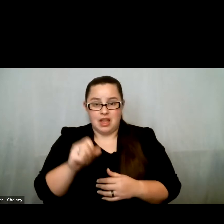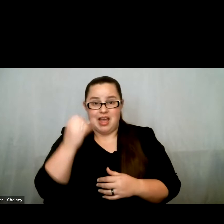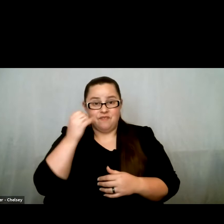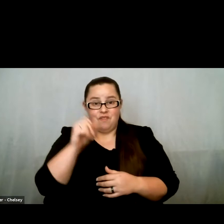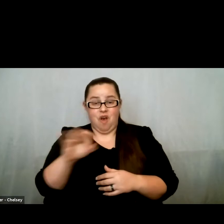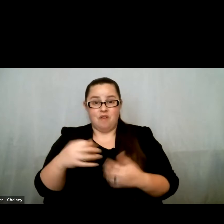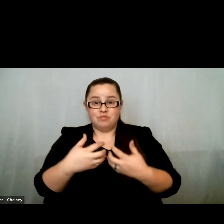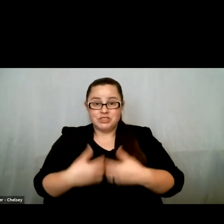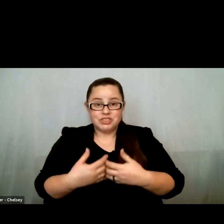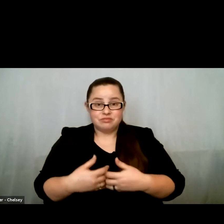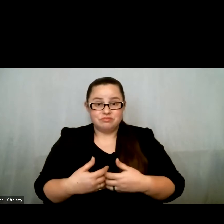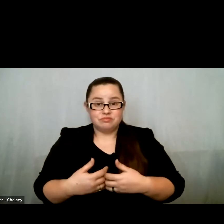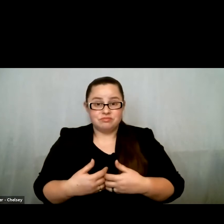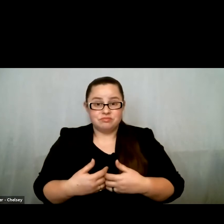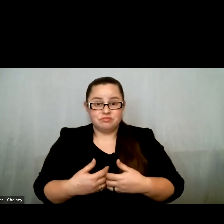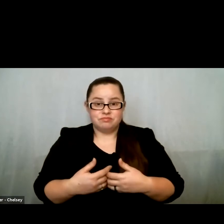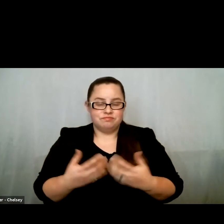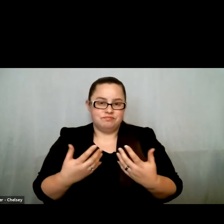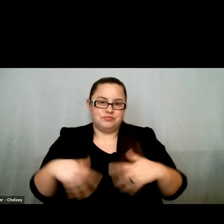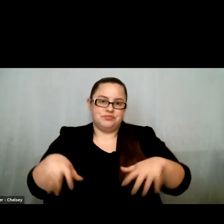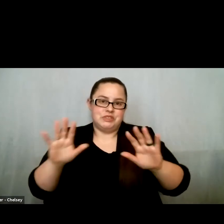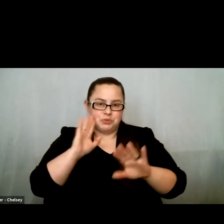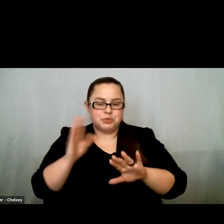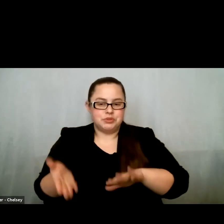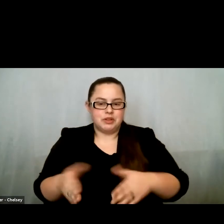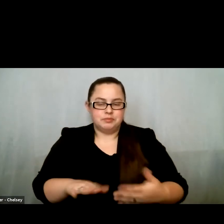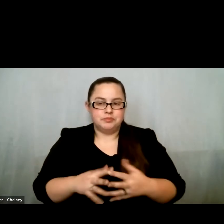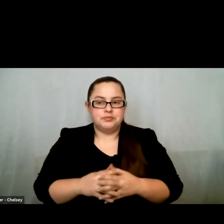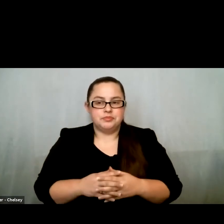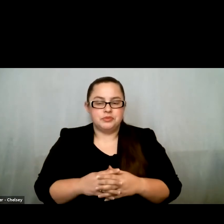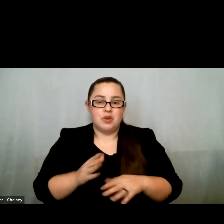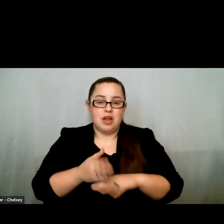machine, he will expire. So after a few days,